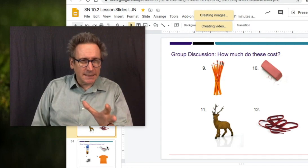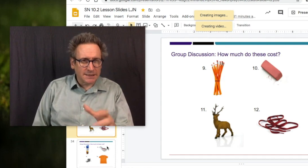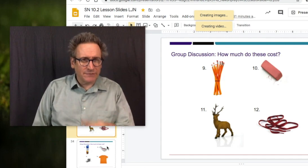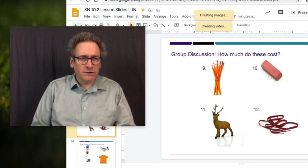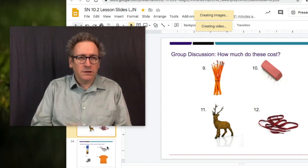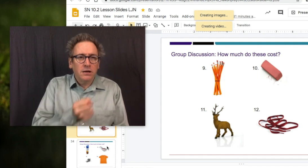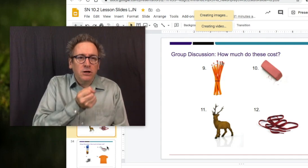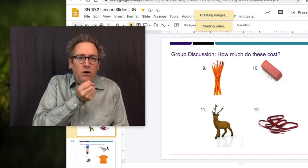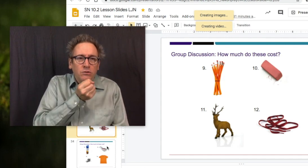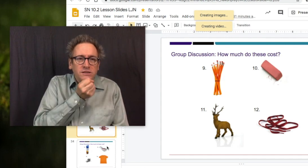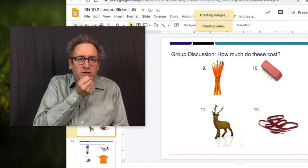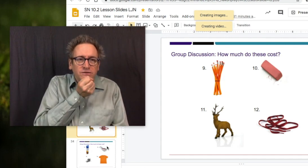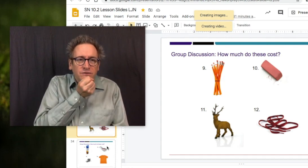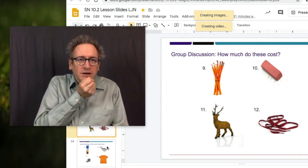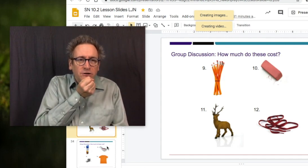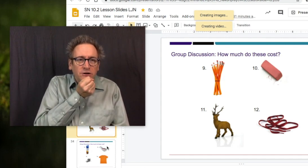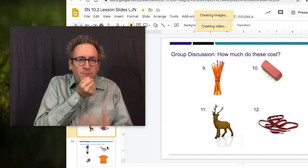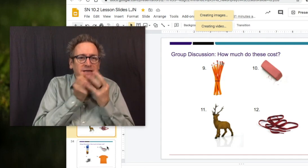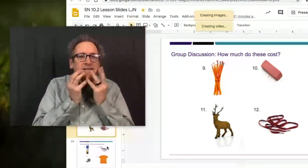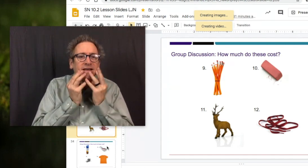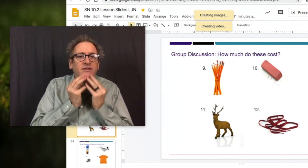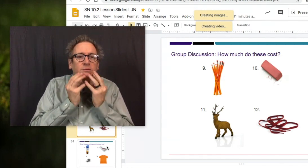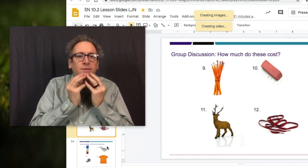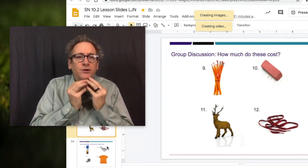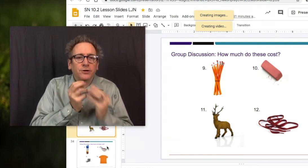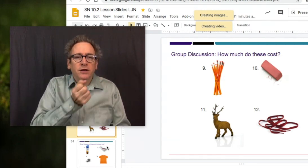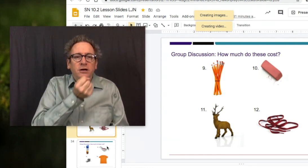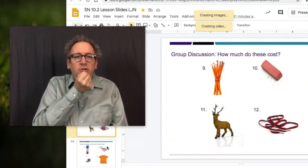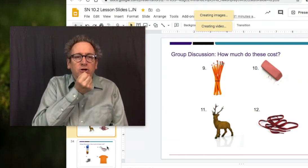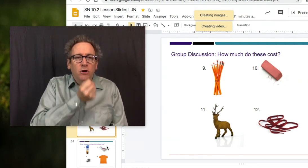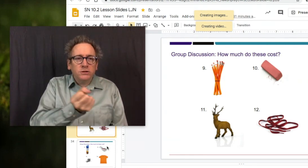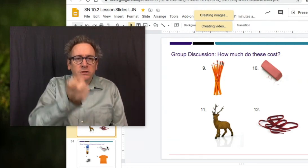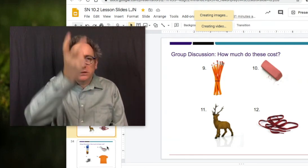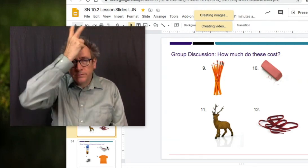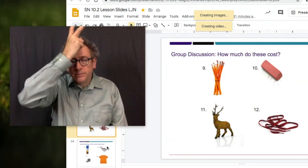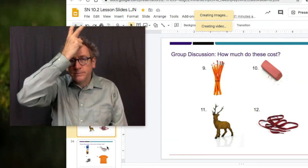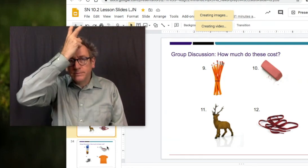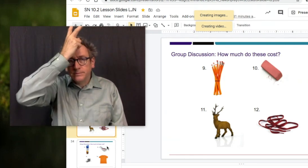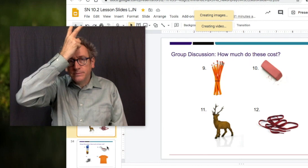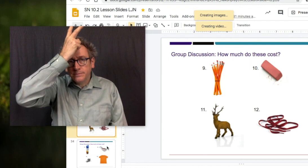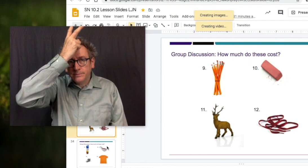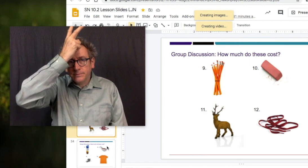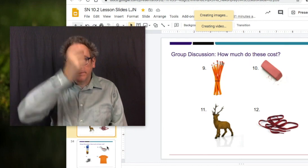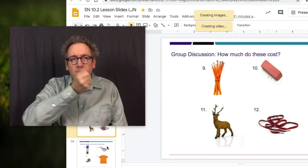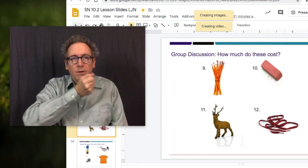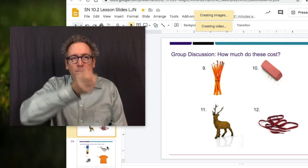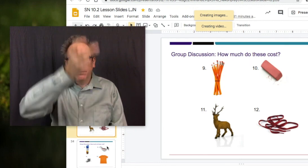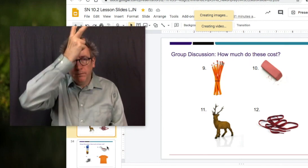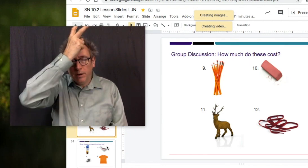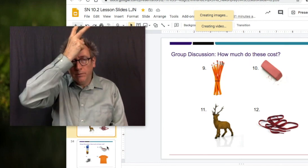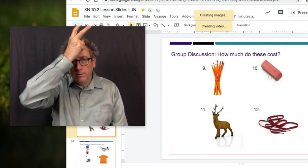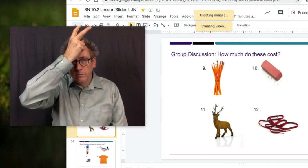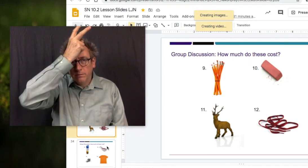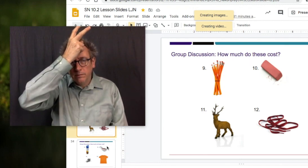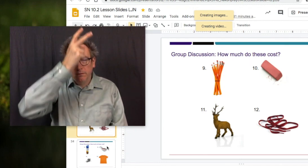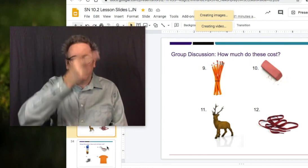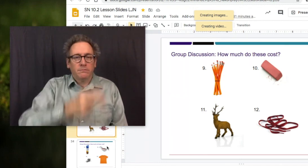Goat is a little different. Goat starts from here because they have the little beard. Goat. Boom,